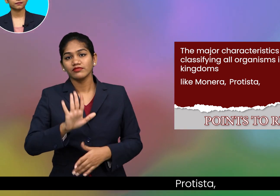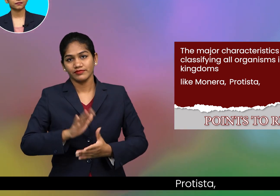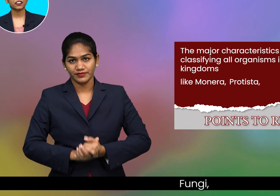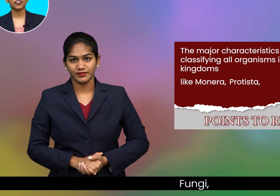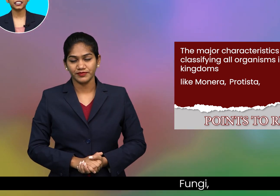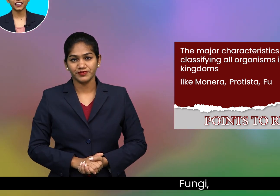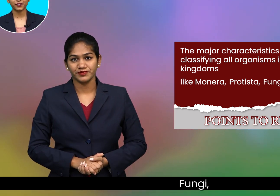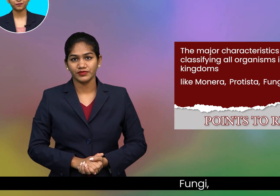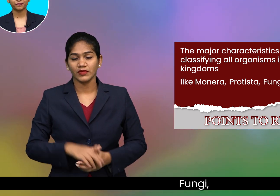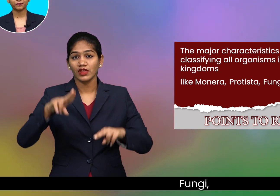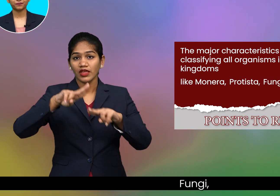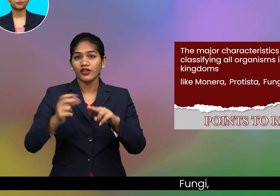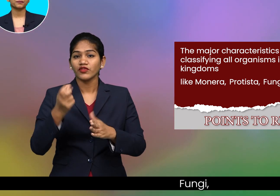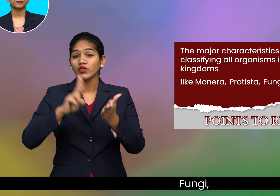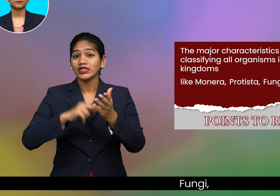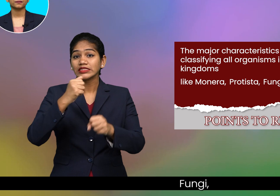Fungi.